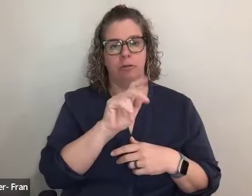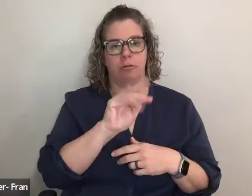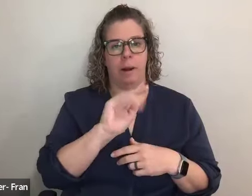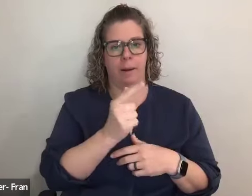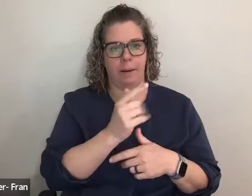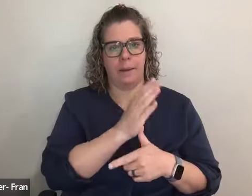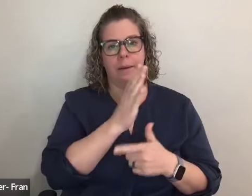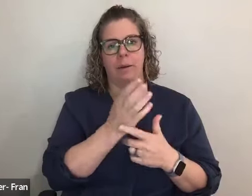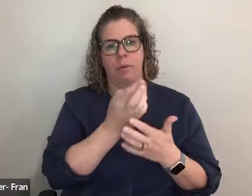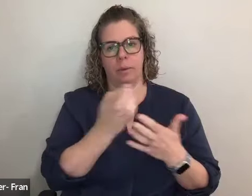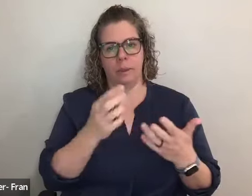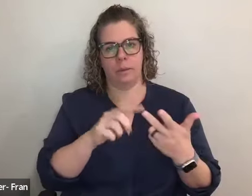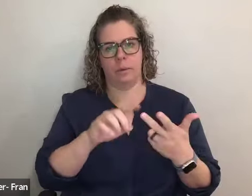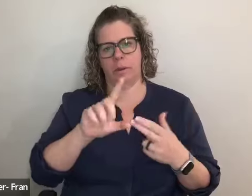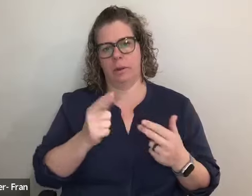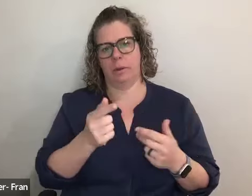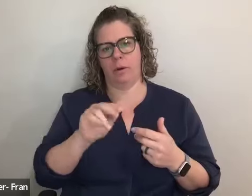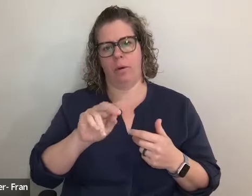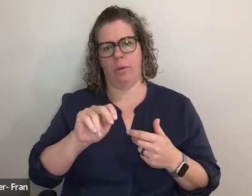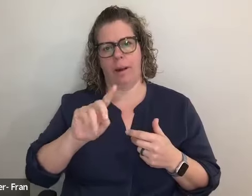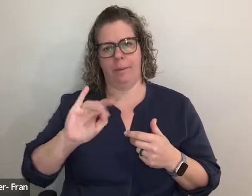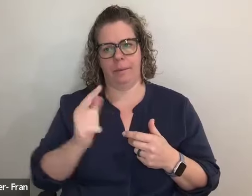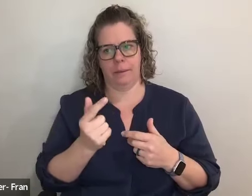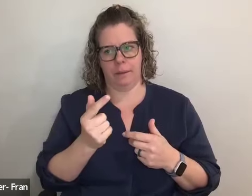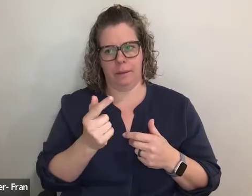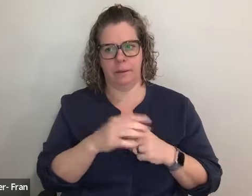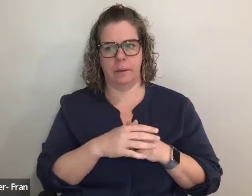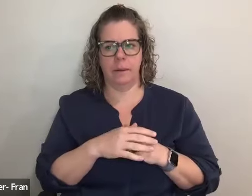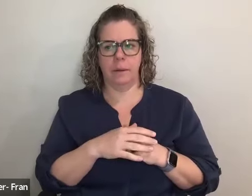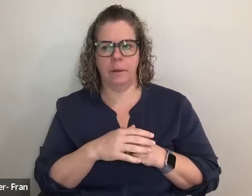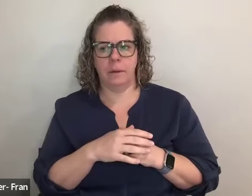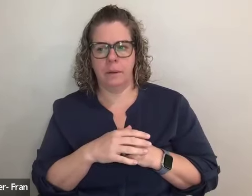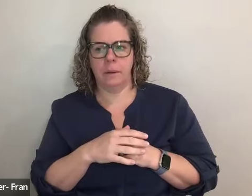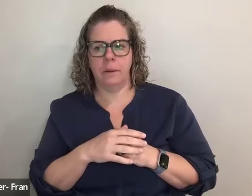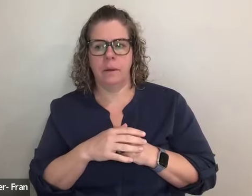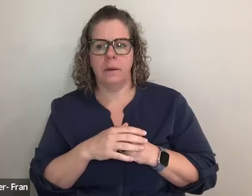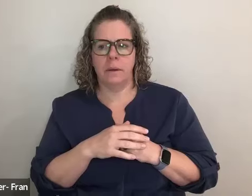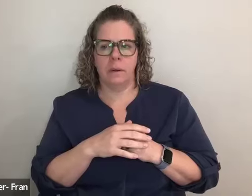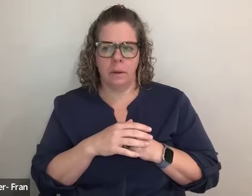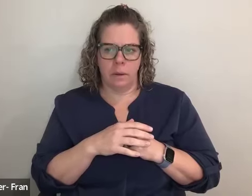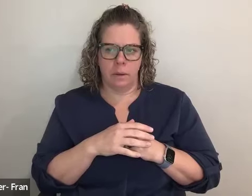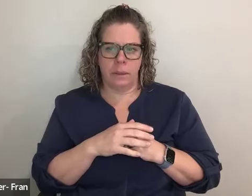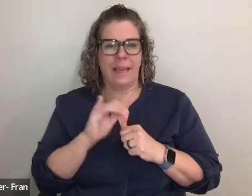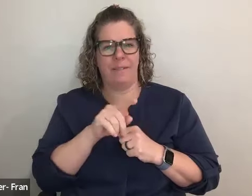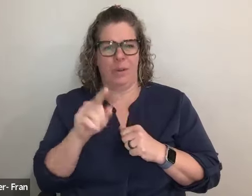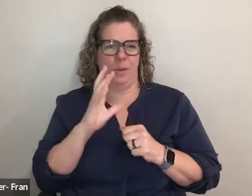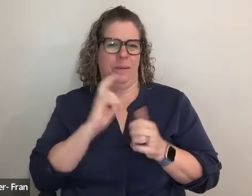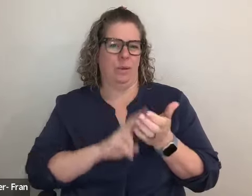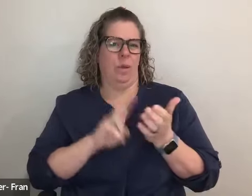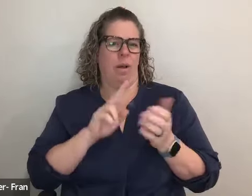are the main three. And then we're going to go into help now. So if folks need to log off at one for their next thing, feel free to do